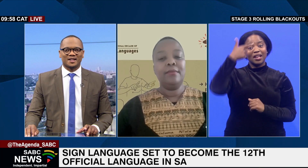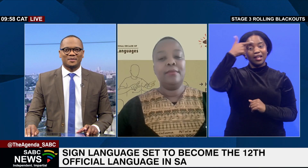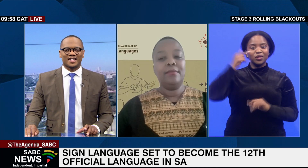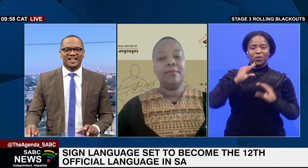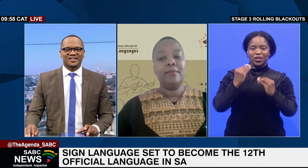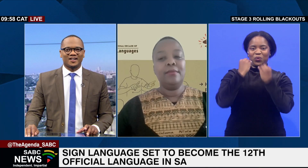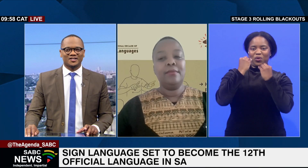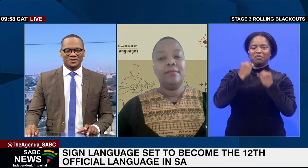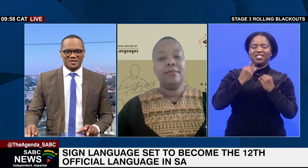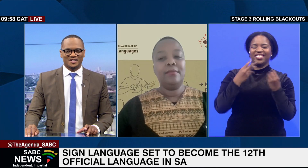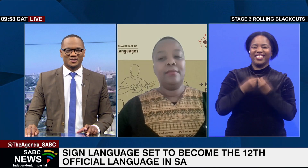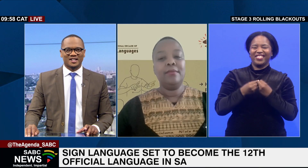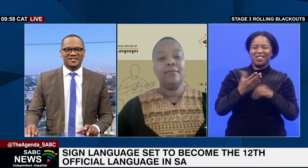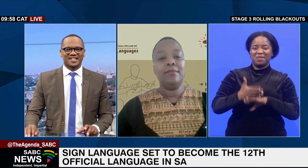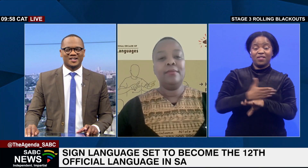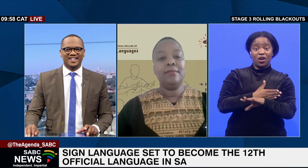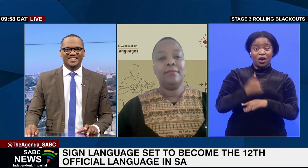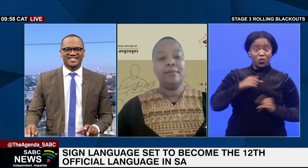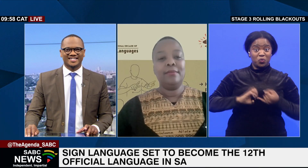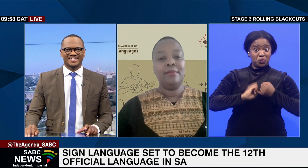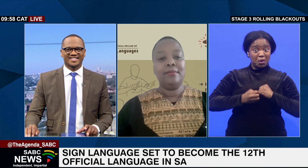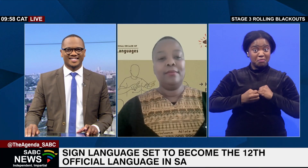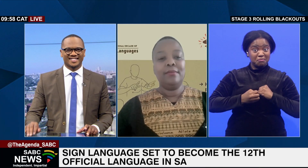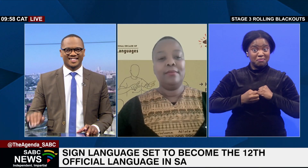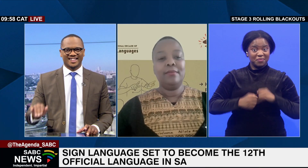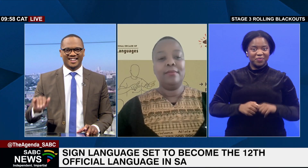me something a bit earlier on. Should we give it a try?